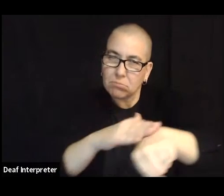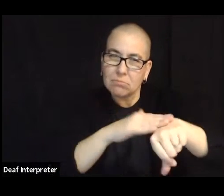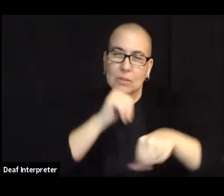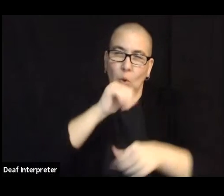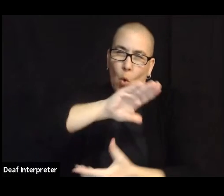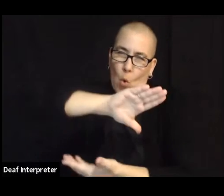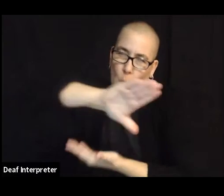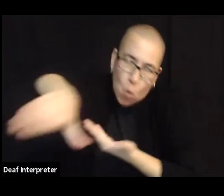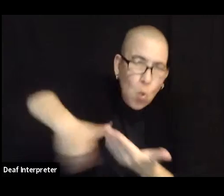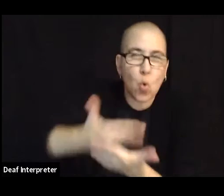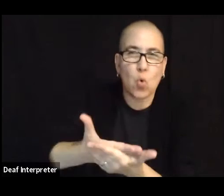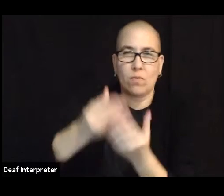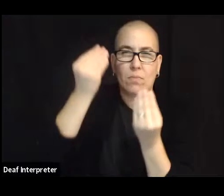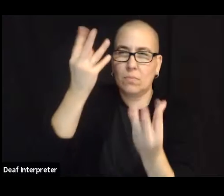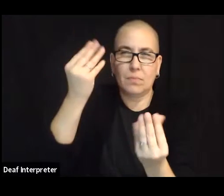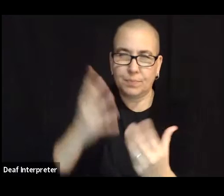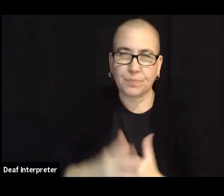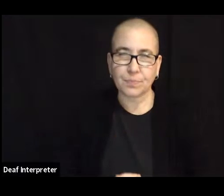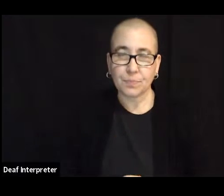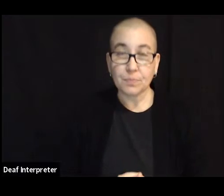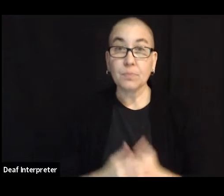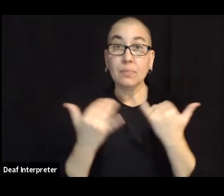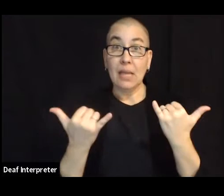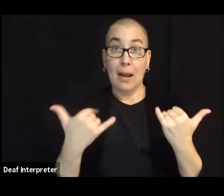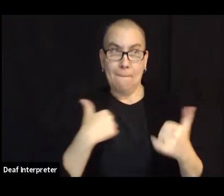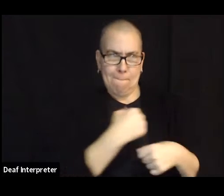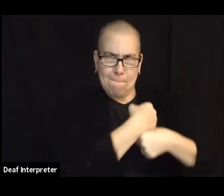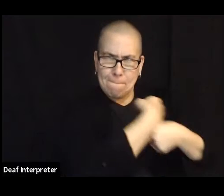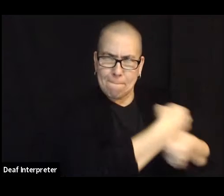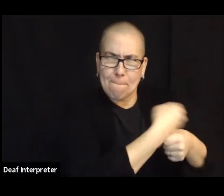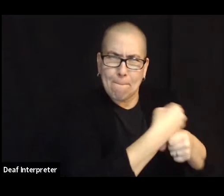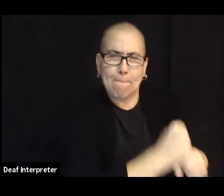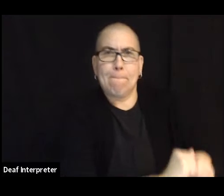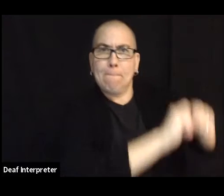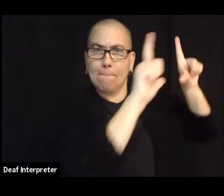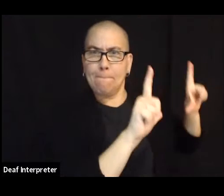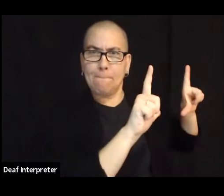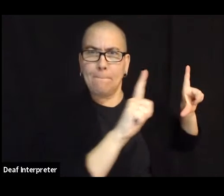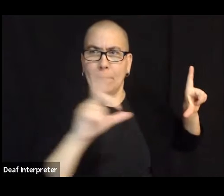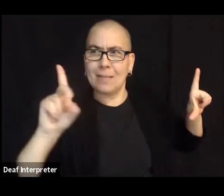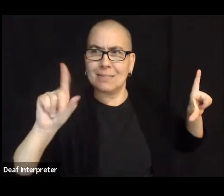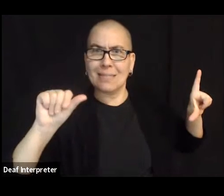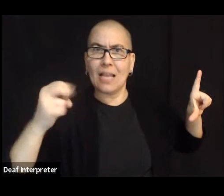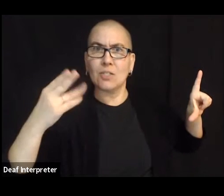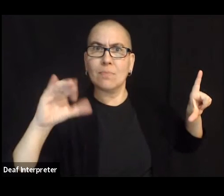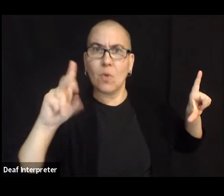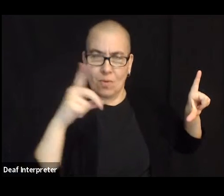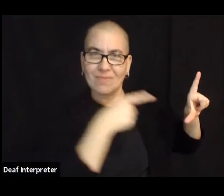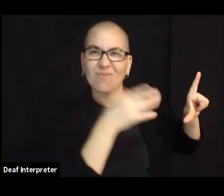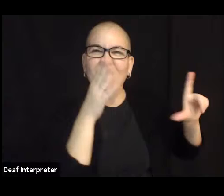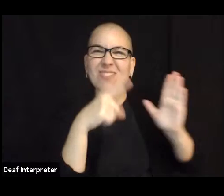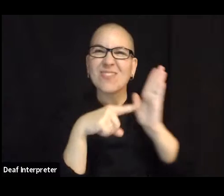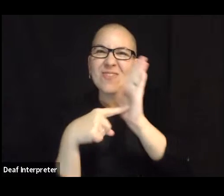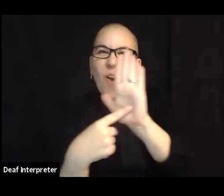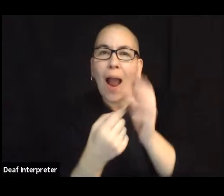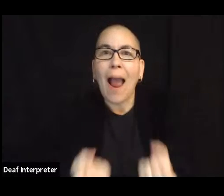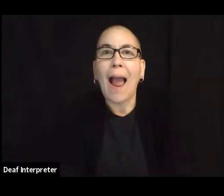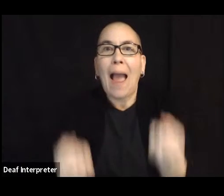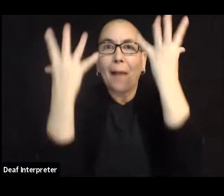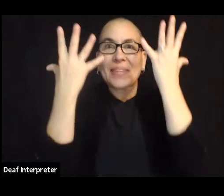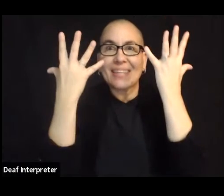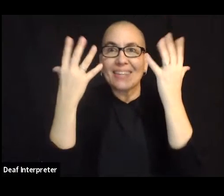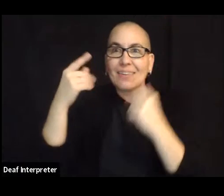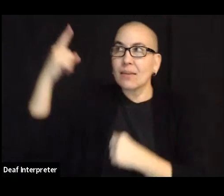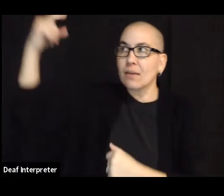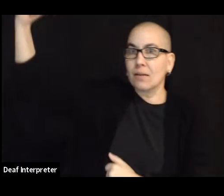include doses shipped to Minnesota providers. This doesn't mean that they have all officially arrived, but it reflects how many doses